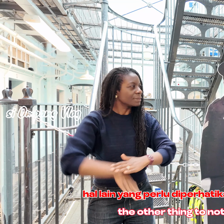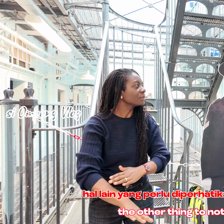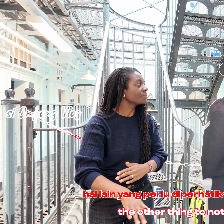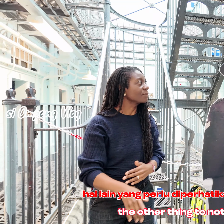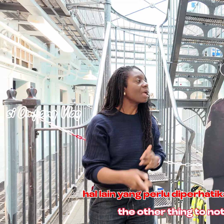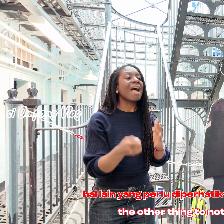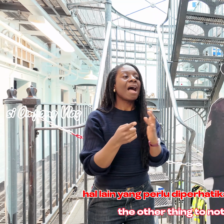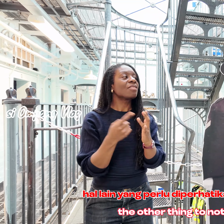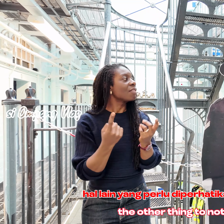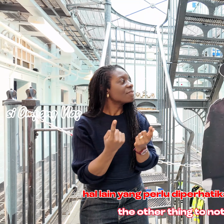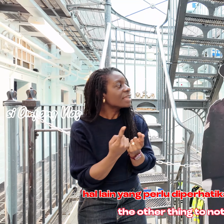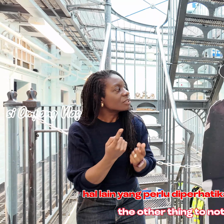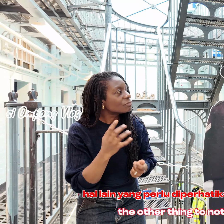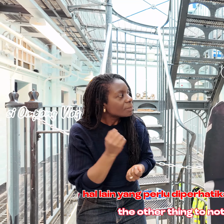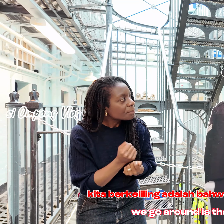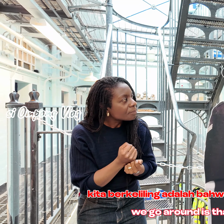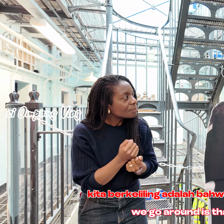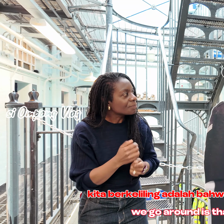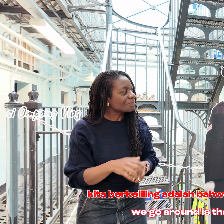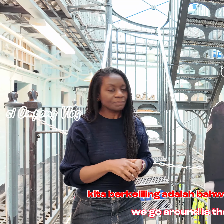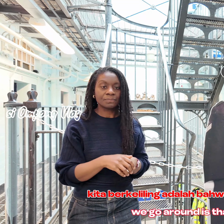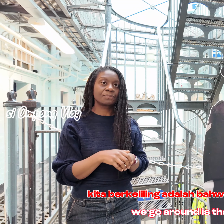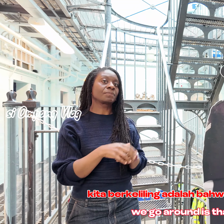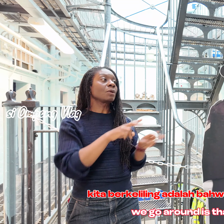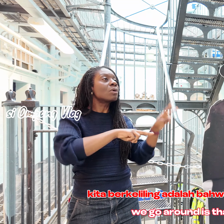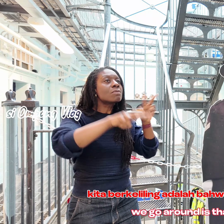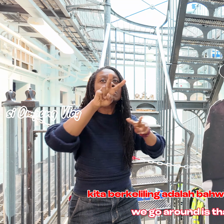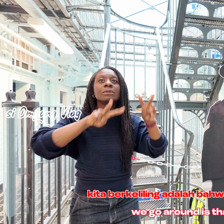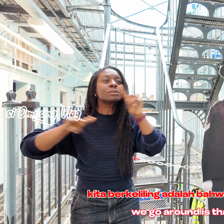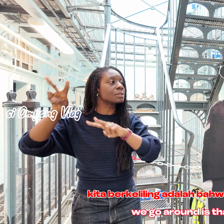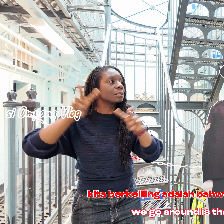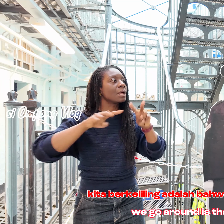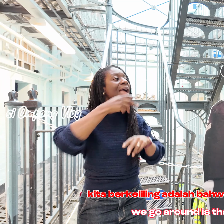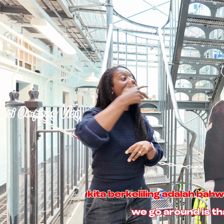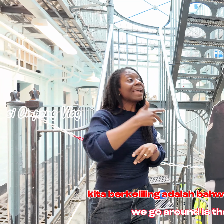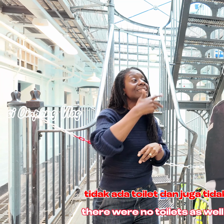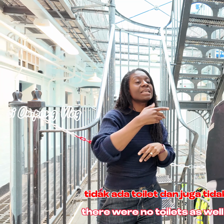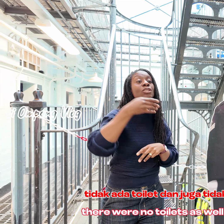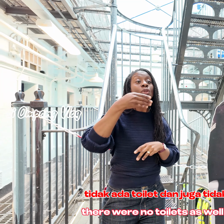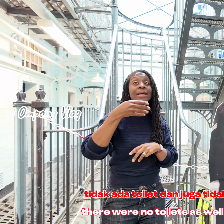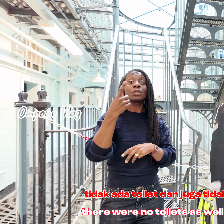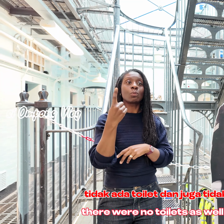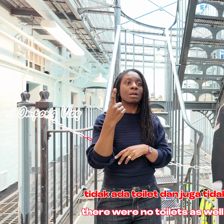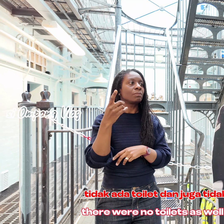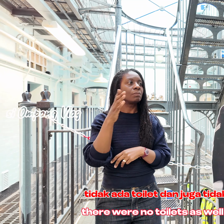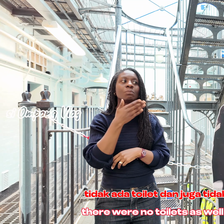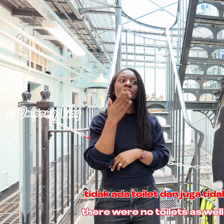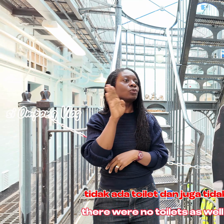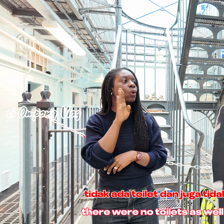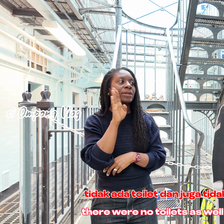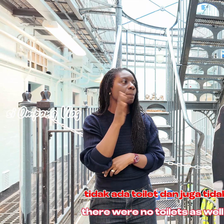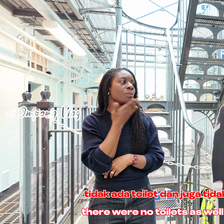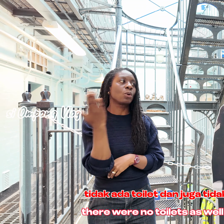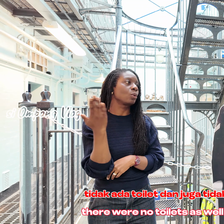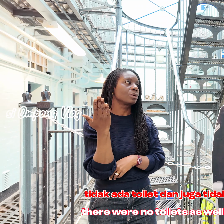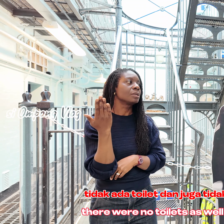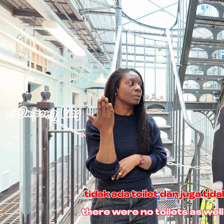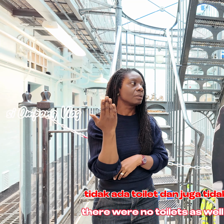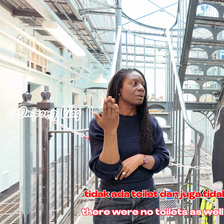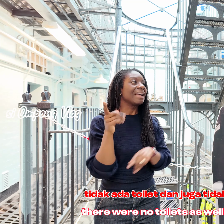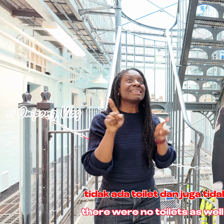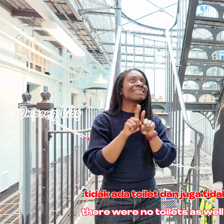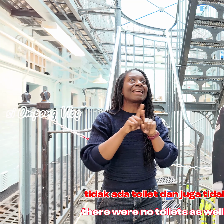The other thing to note, as we go round, is that in 1891 there were no toilets, as well as